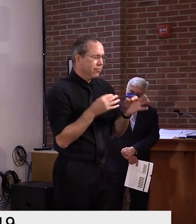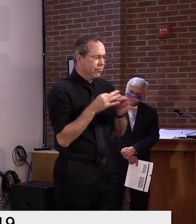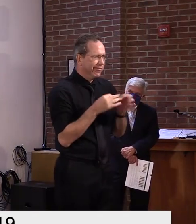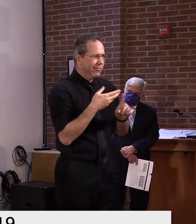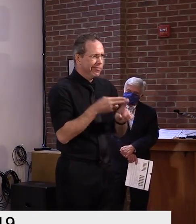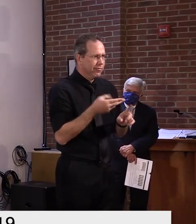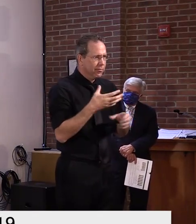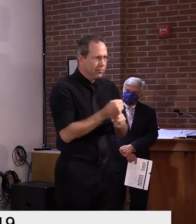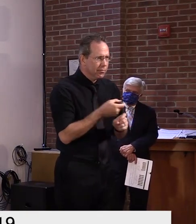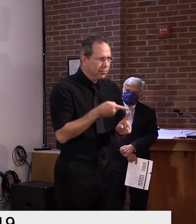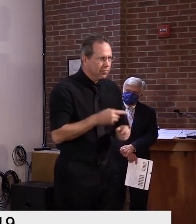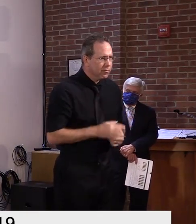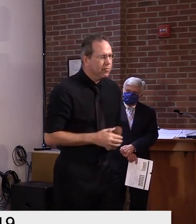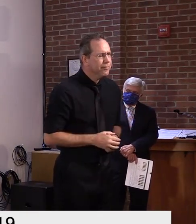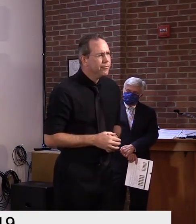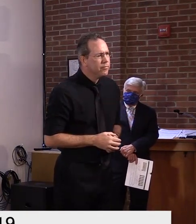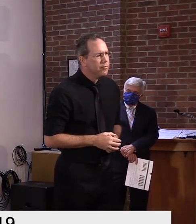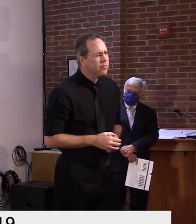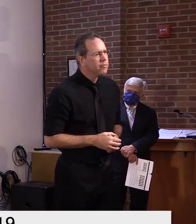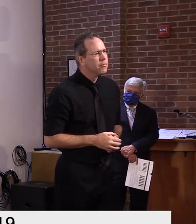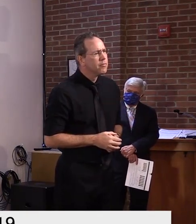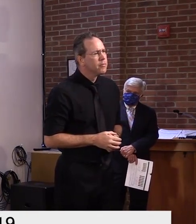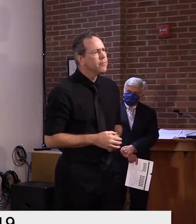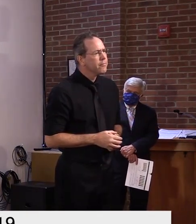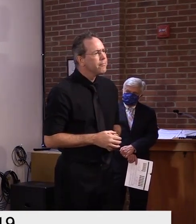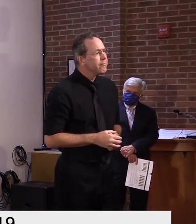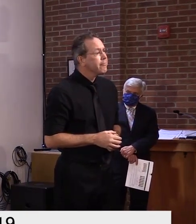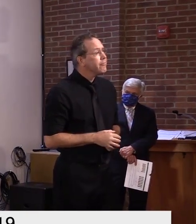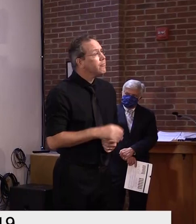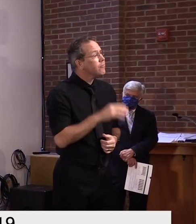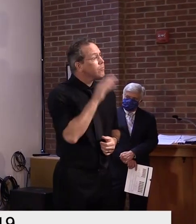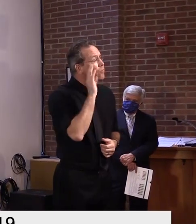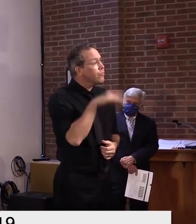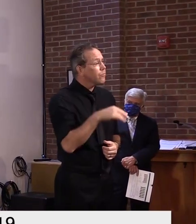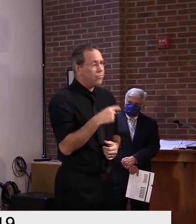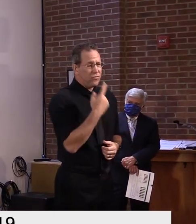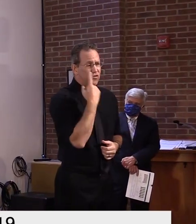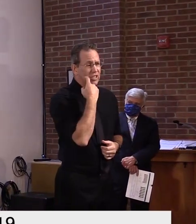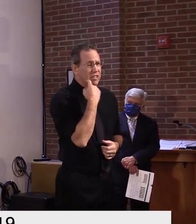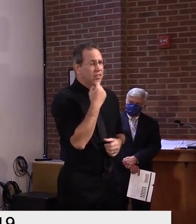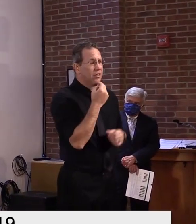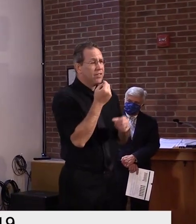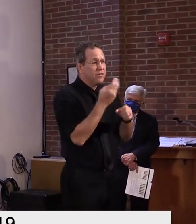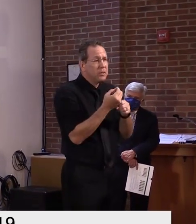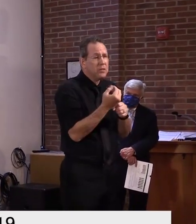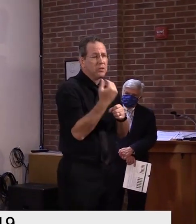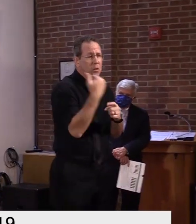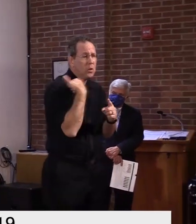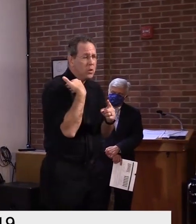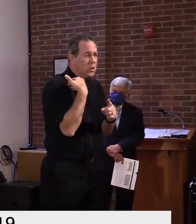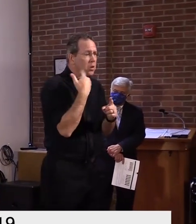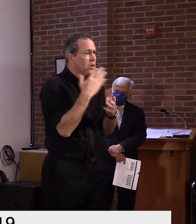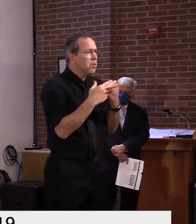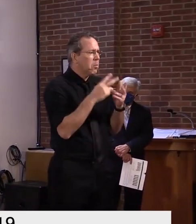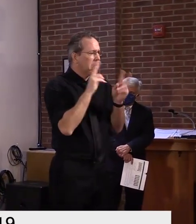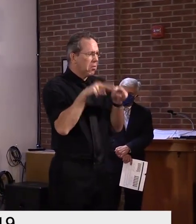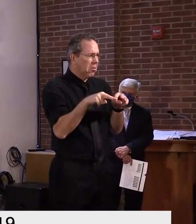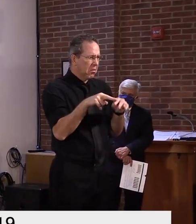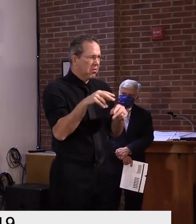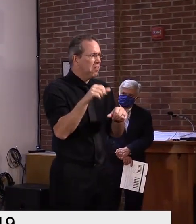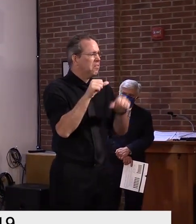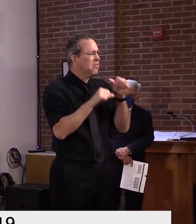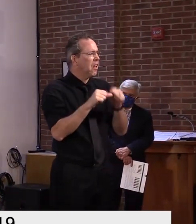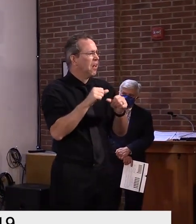You know, science has taken a hit in recent months, years. So hopefully one thing that comes out of this